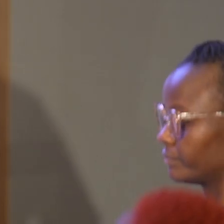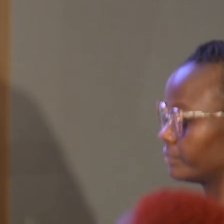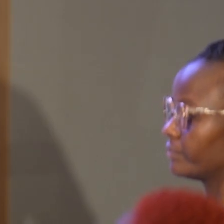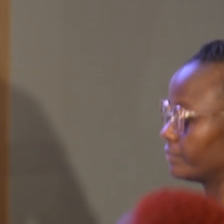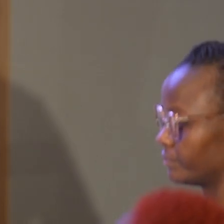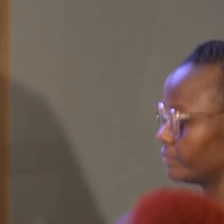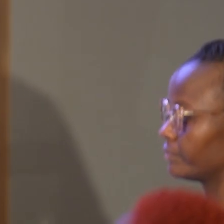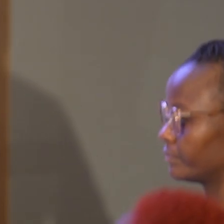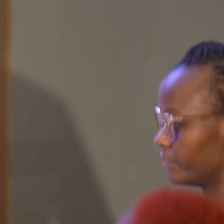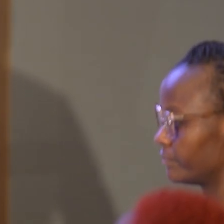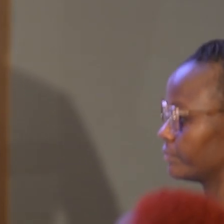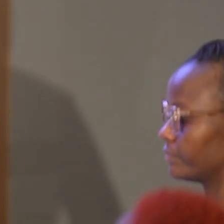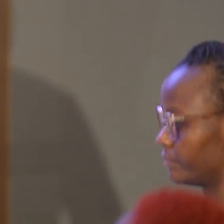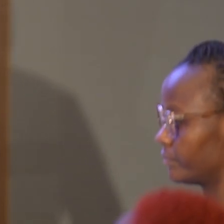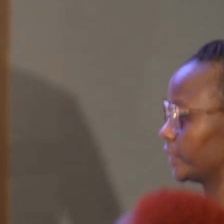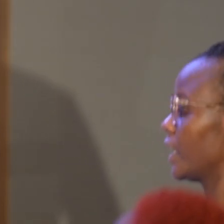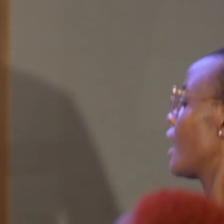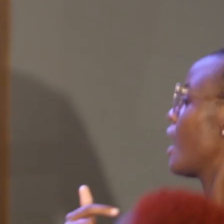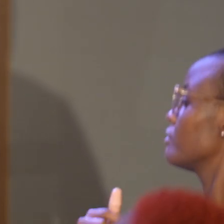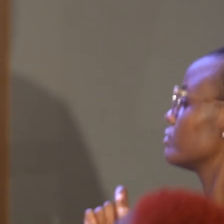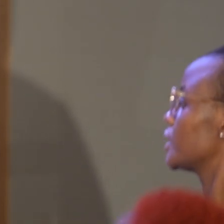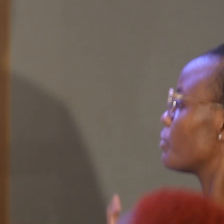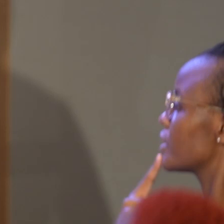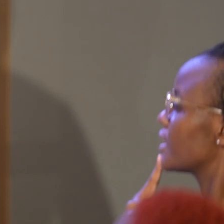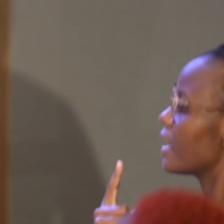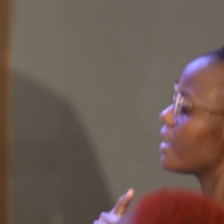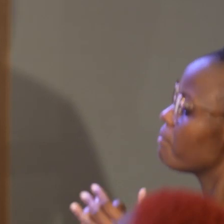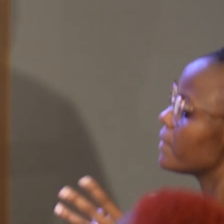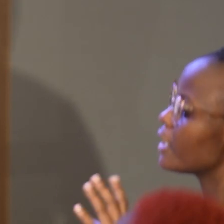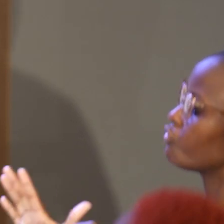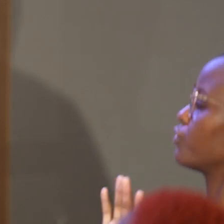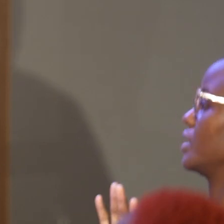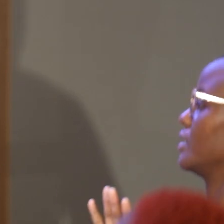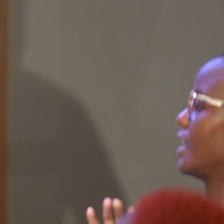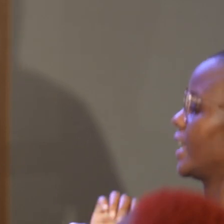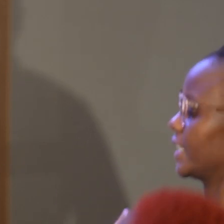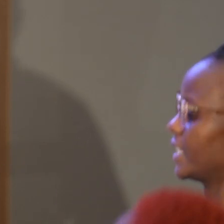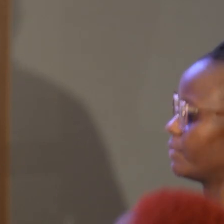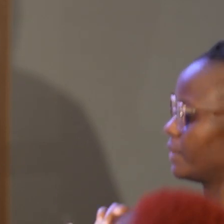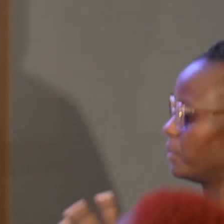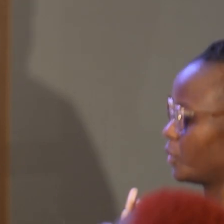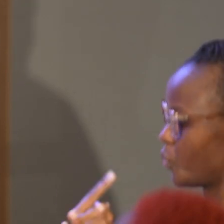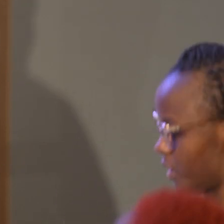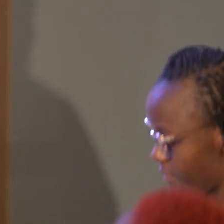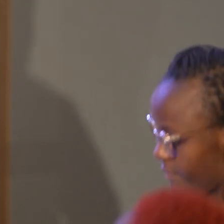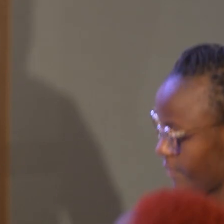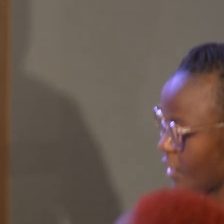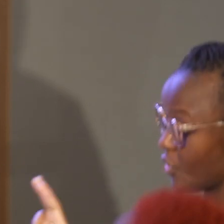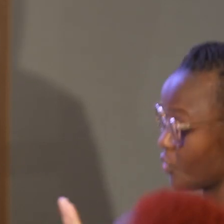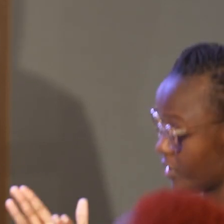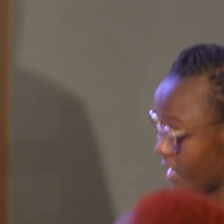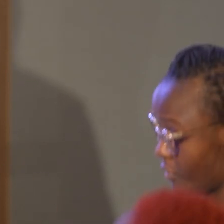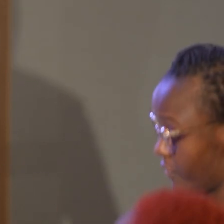Now, when we speak of meaningful engagement, it means that the users of accessibility devices,